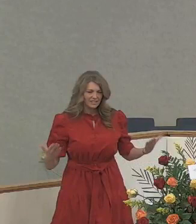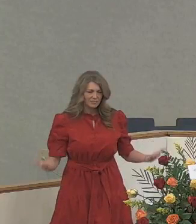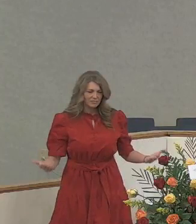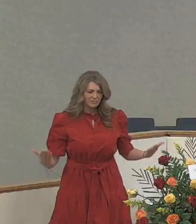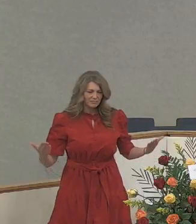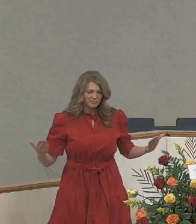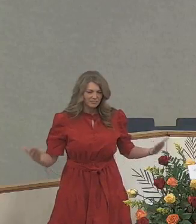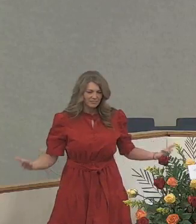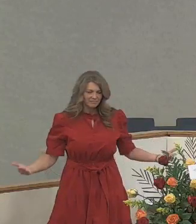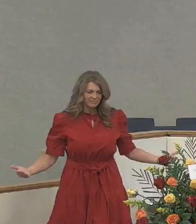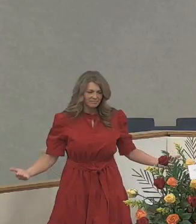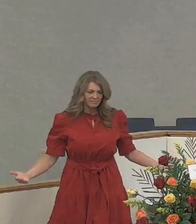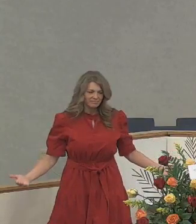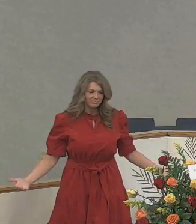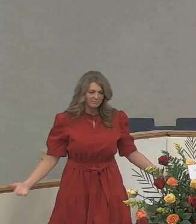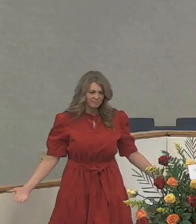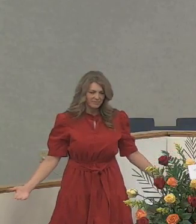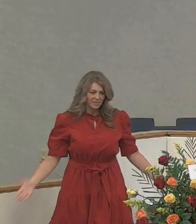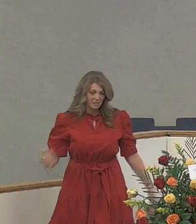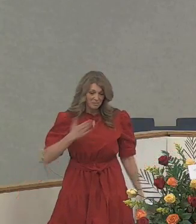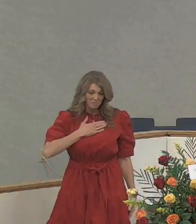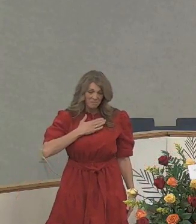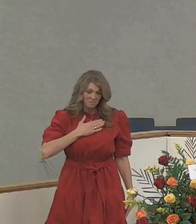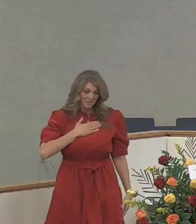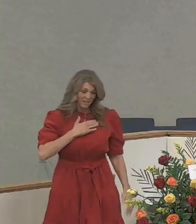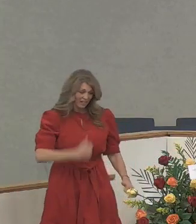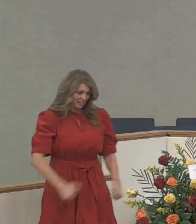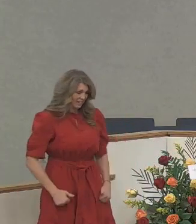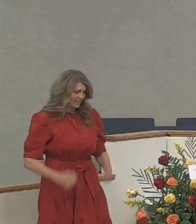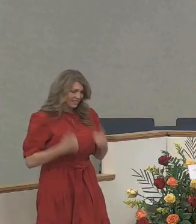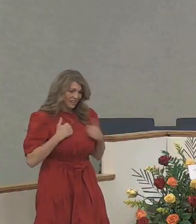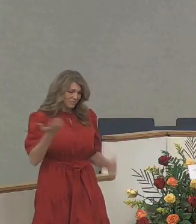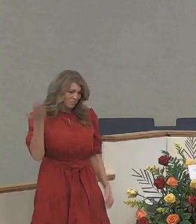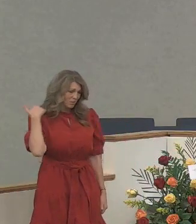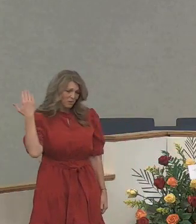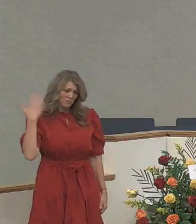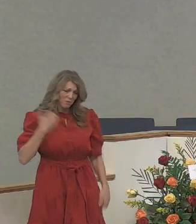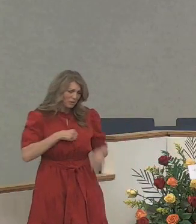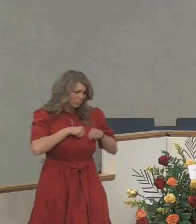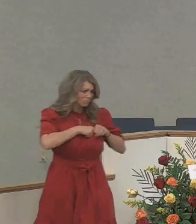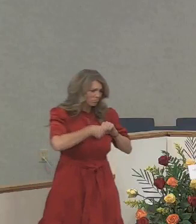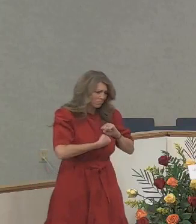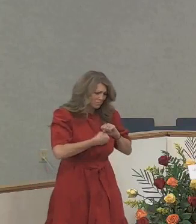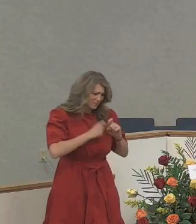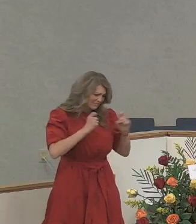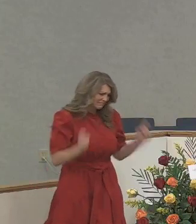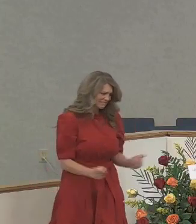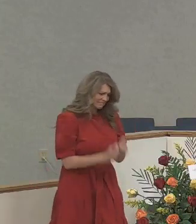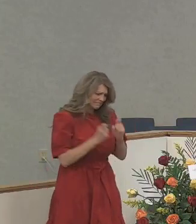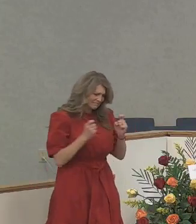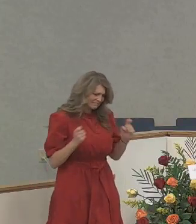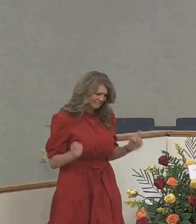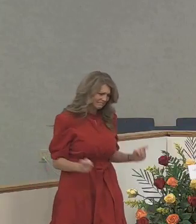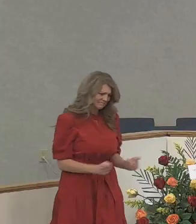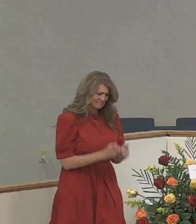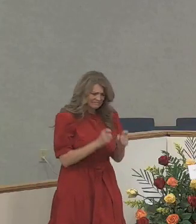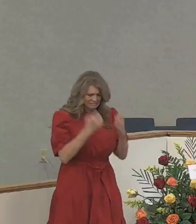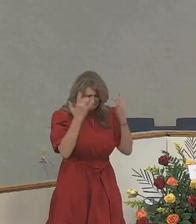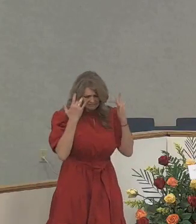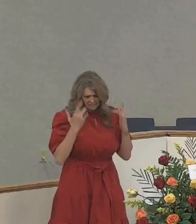difference in a life bound for heartache and